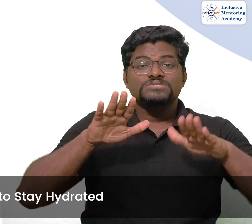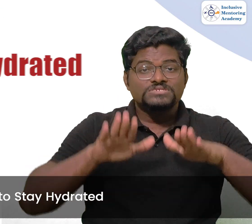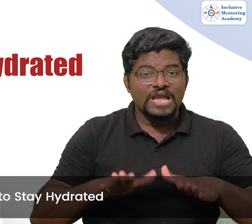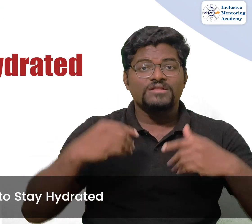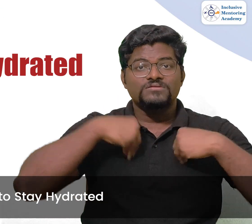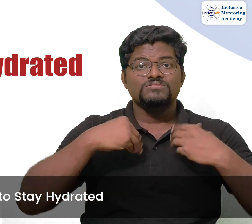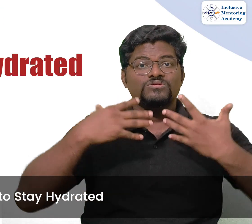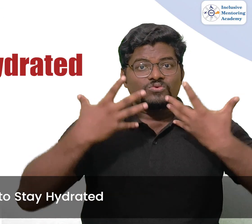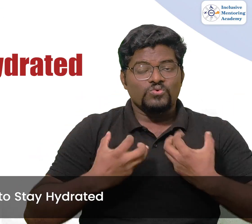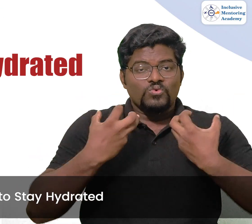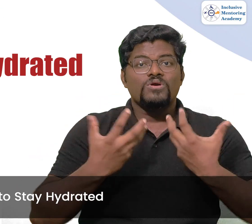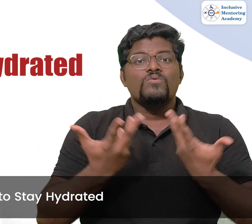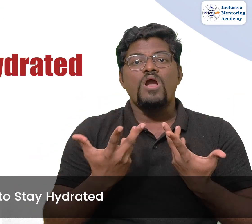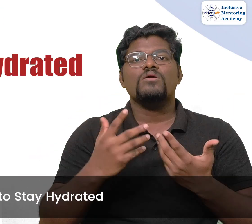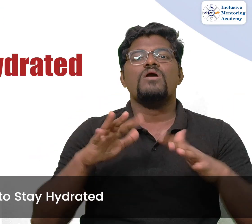How to stay hydrated.